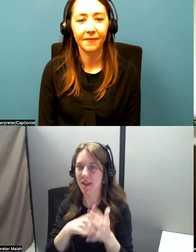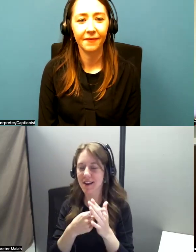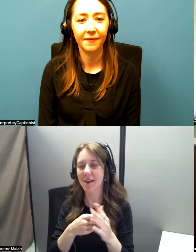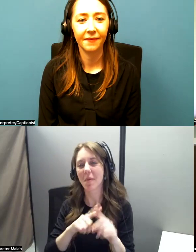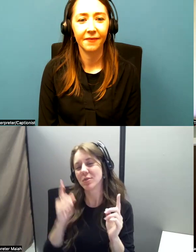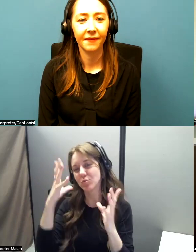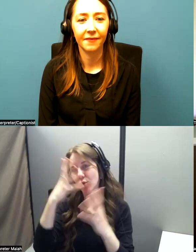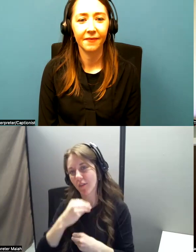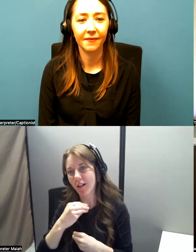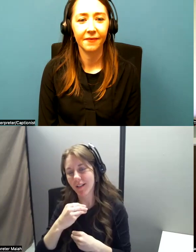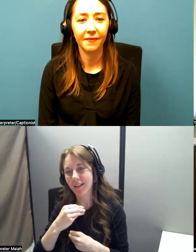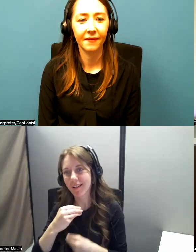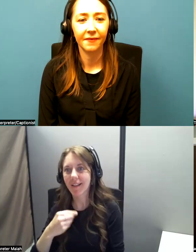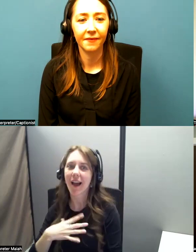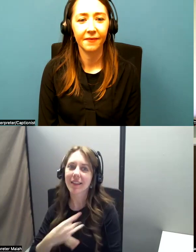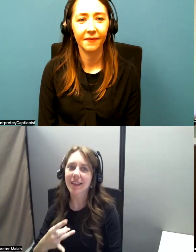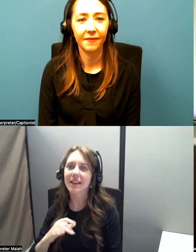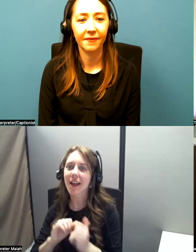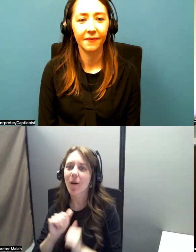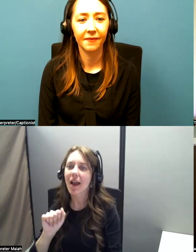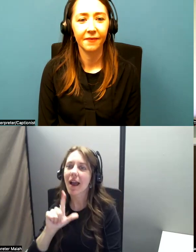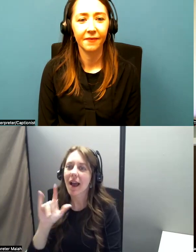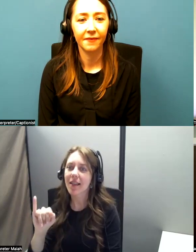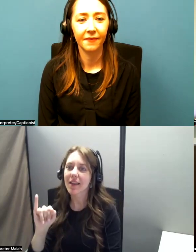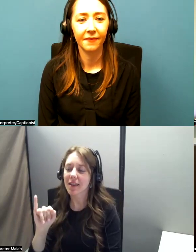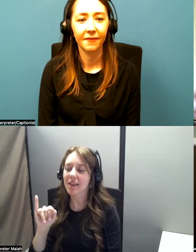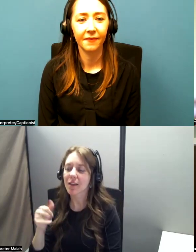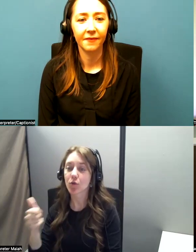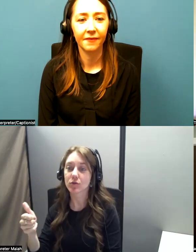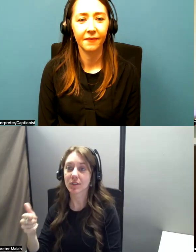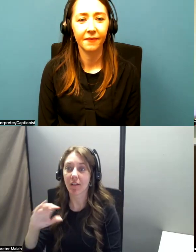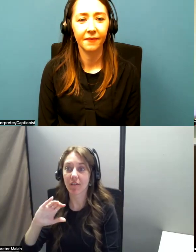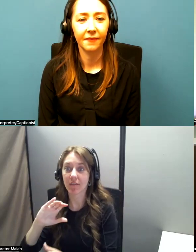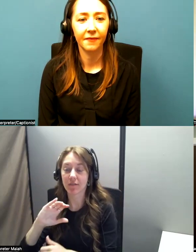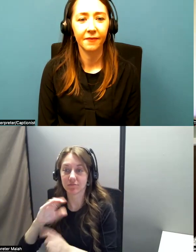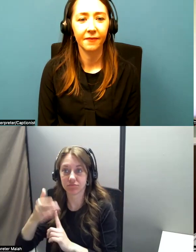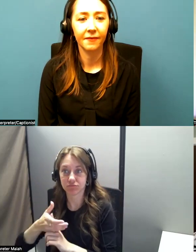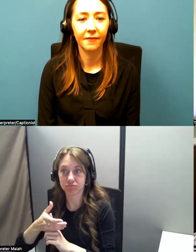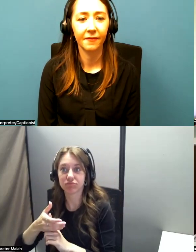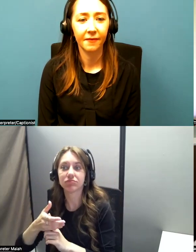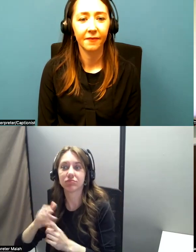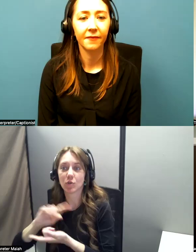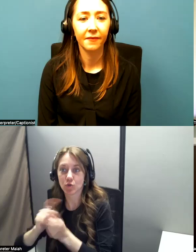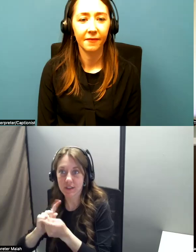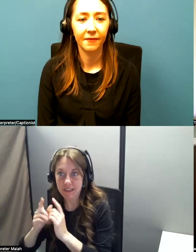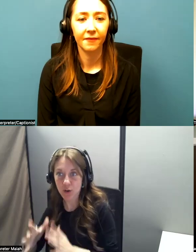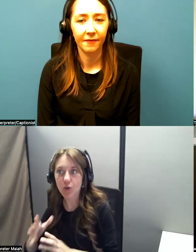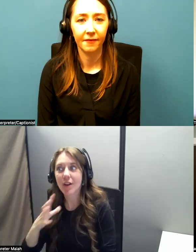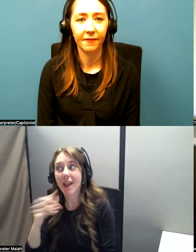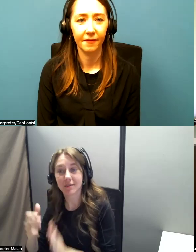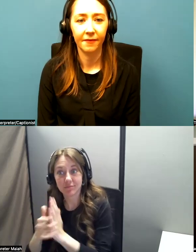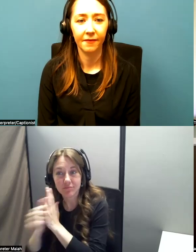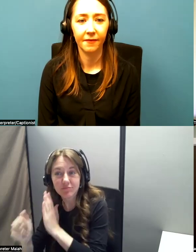liked how Ali was the translator. And then you were like, oh, but you couldn't write it. That Ali was